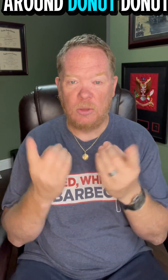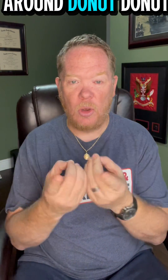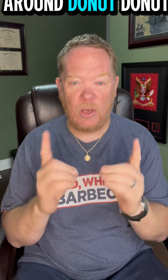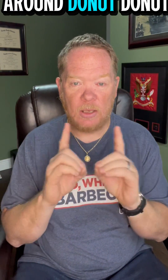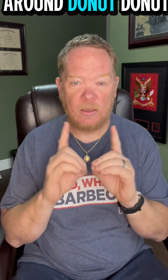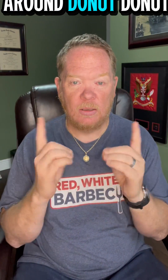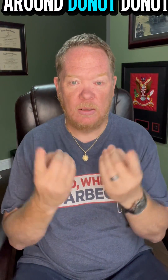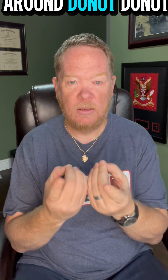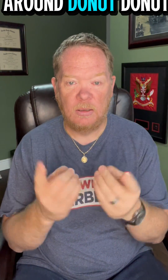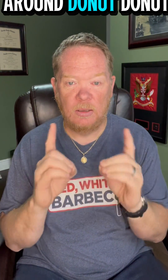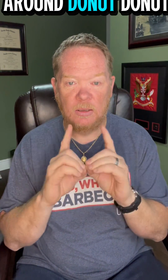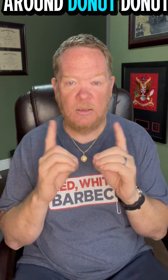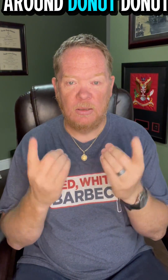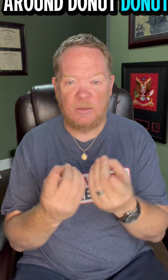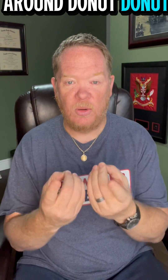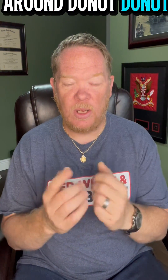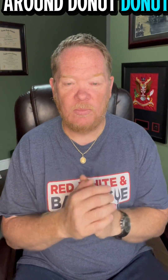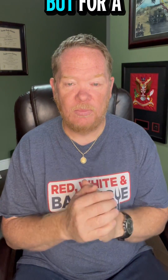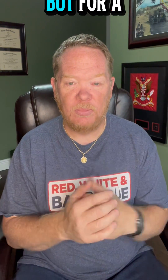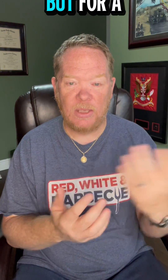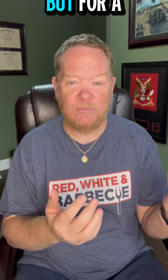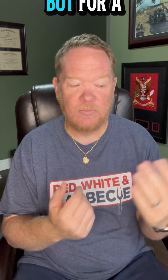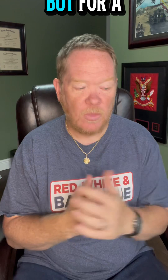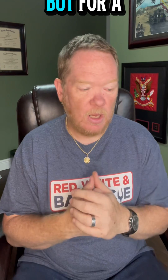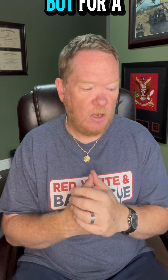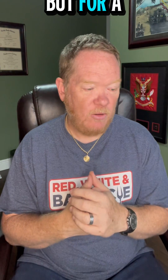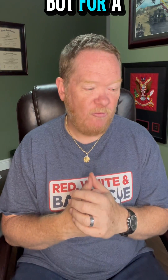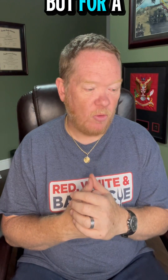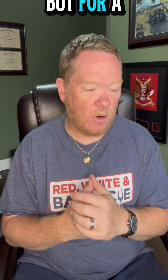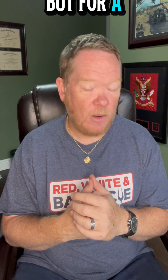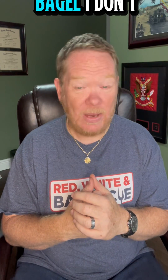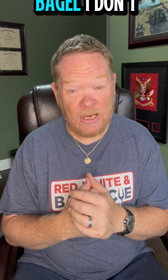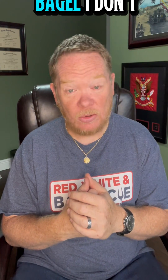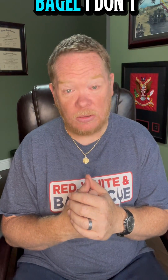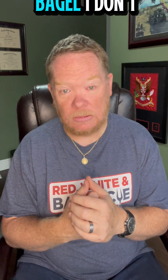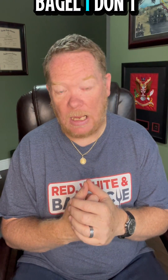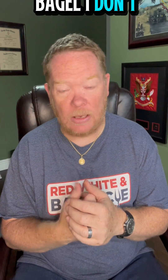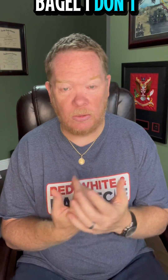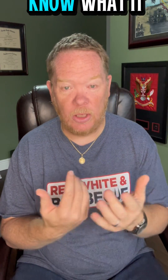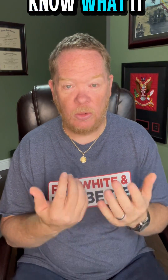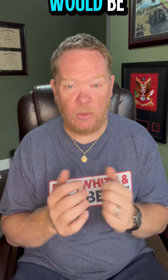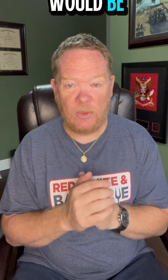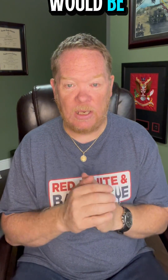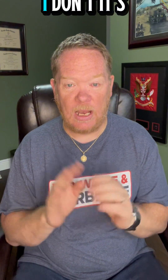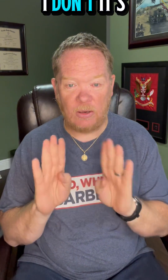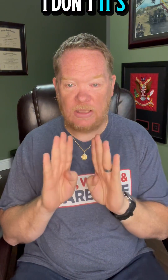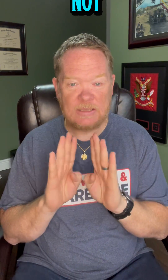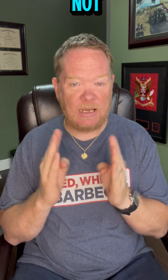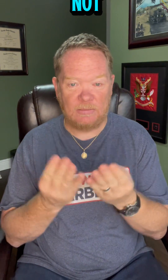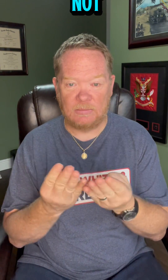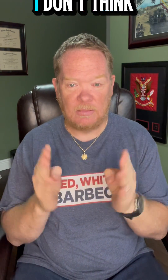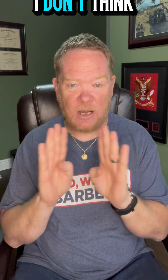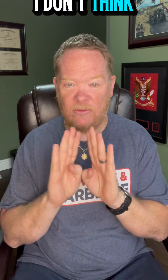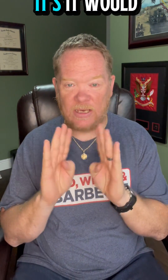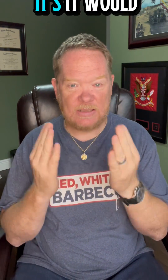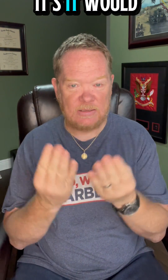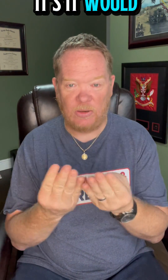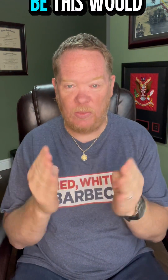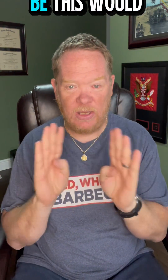Donut. Donut. But for a bagel, I don't know what it would be. I don't think it would be this